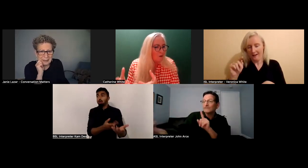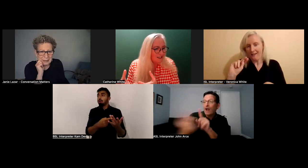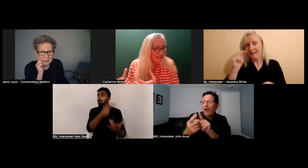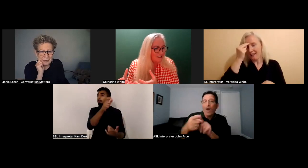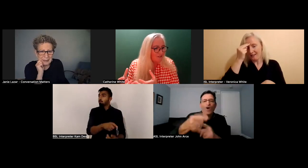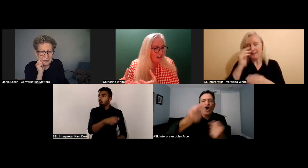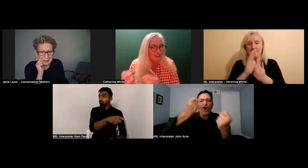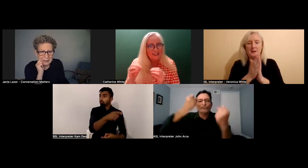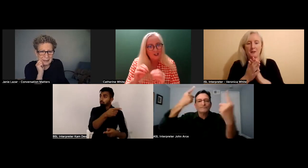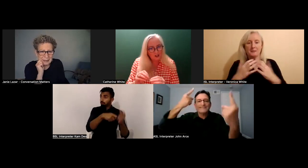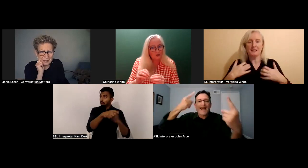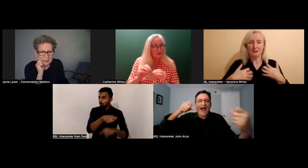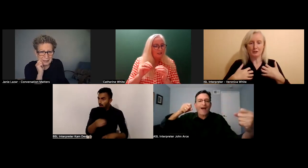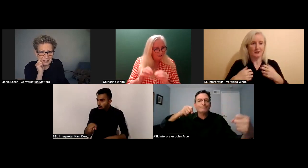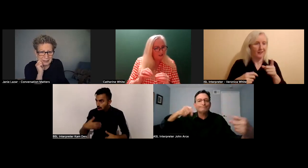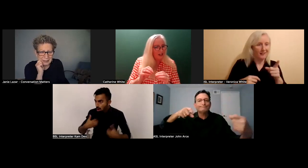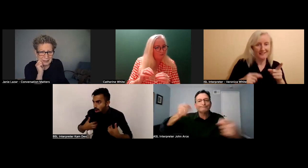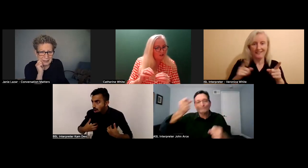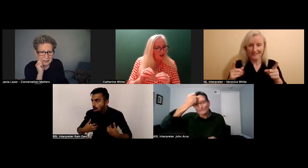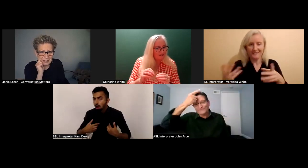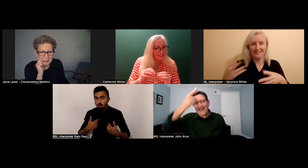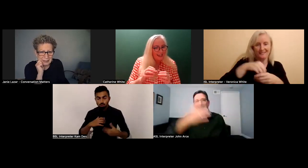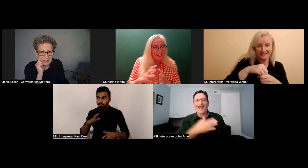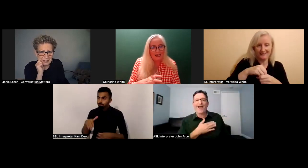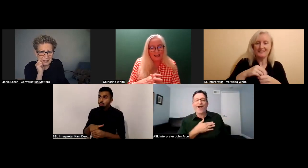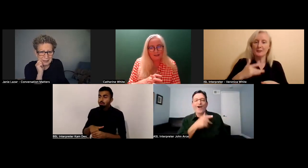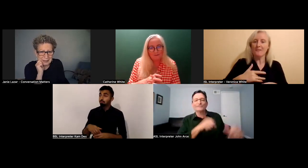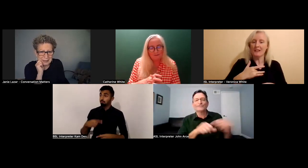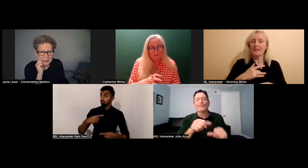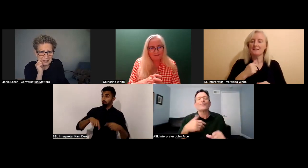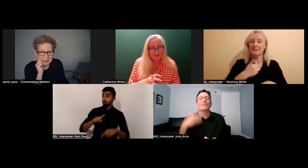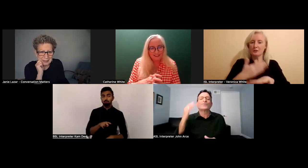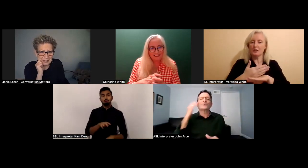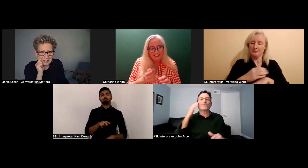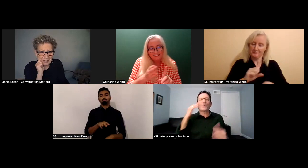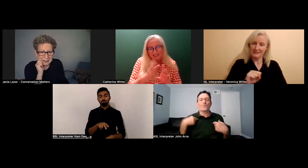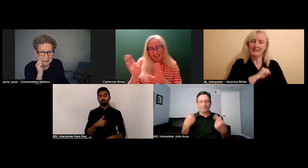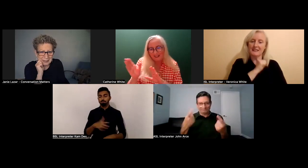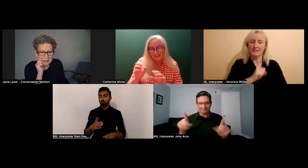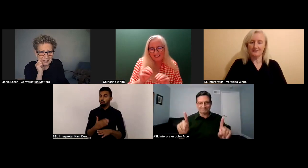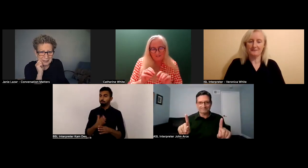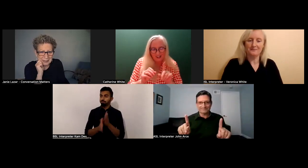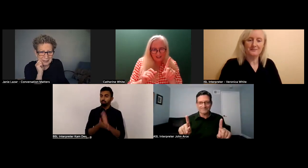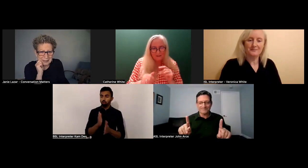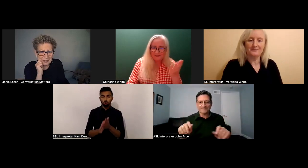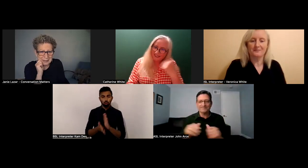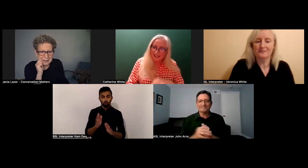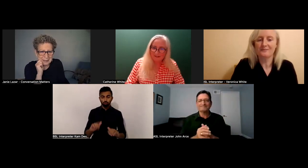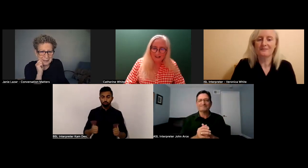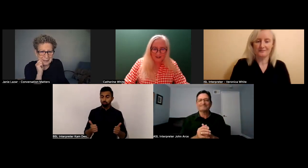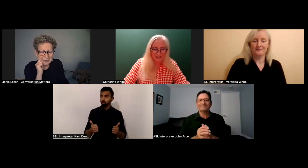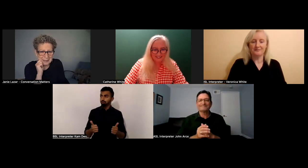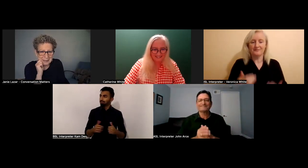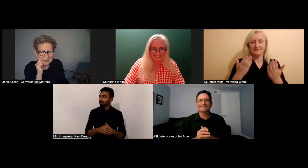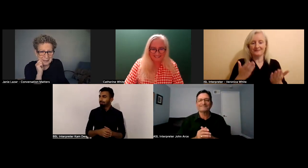interested, and they want to get involved. And then you know the job is done. I'll leave it at that for now.